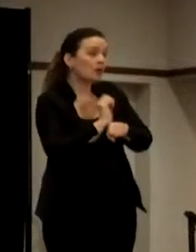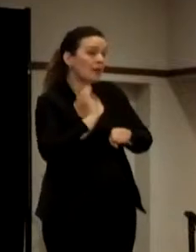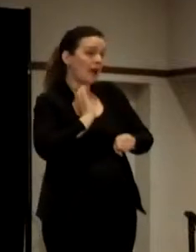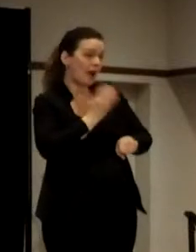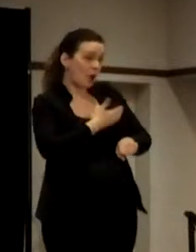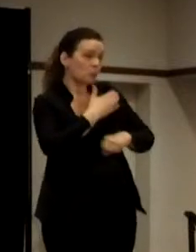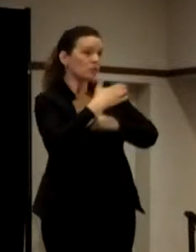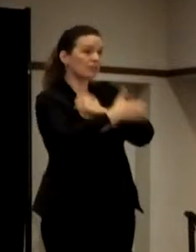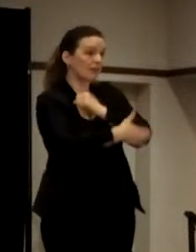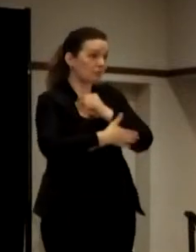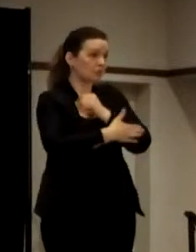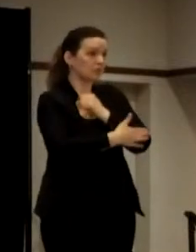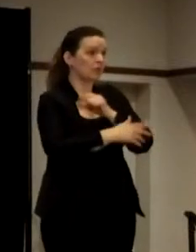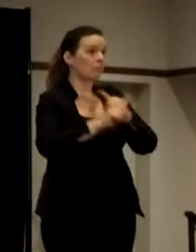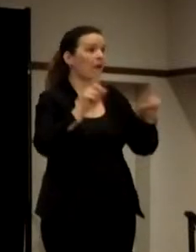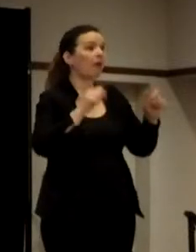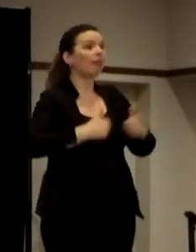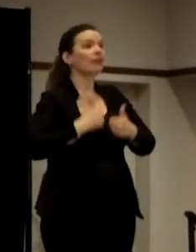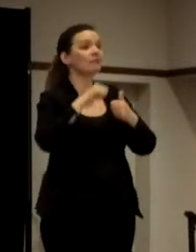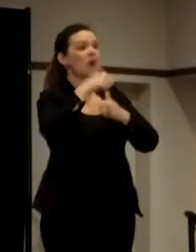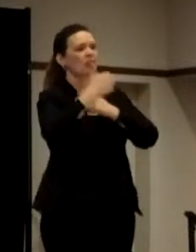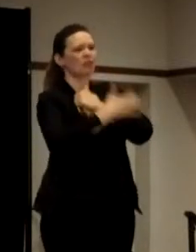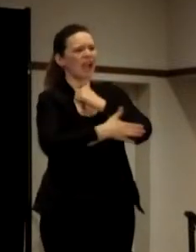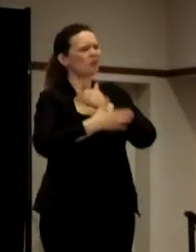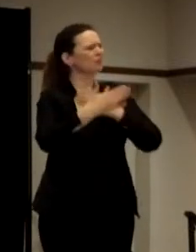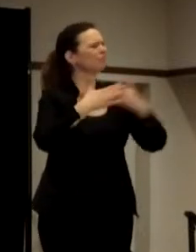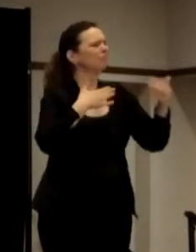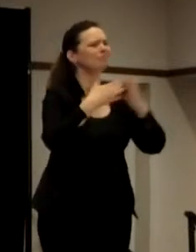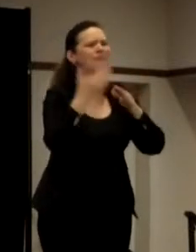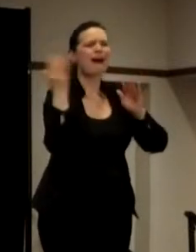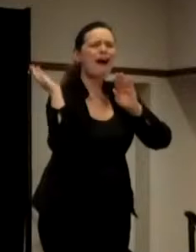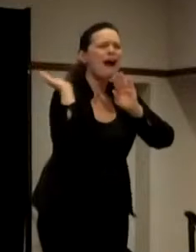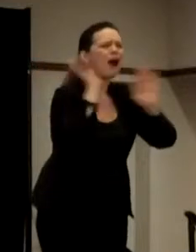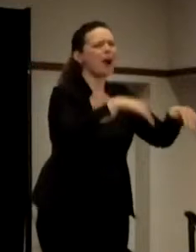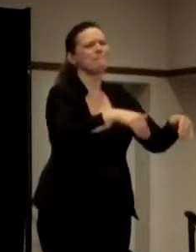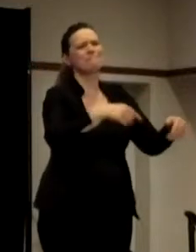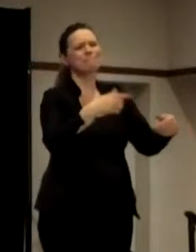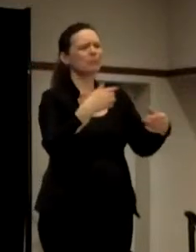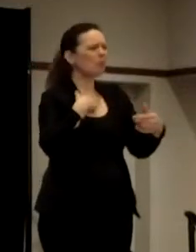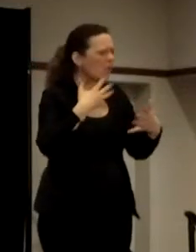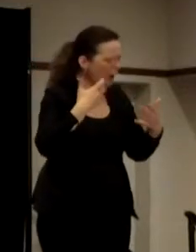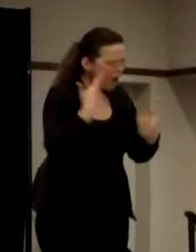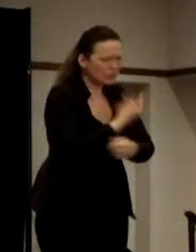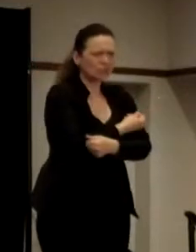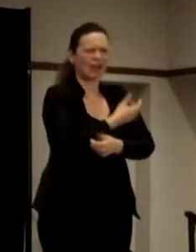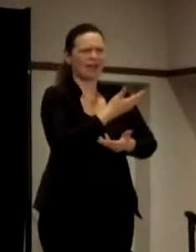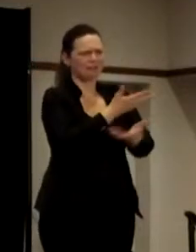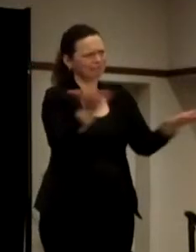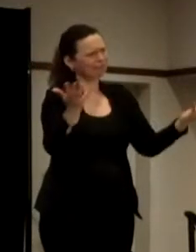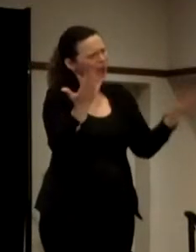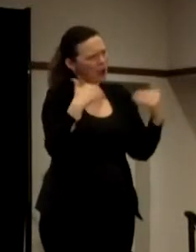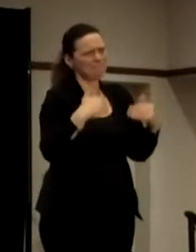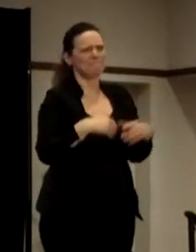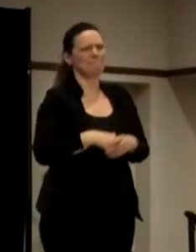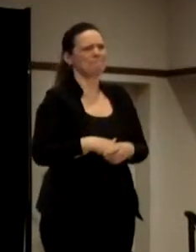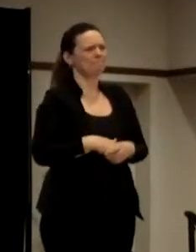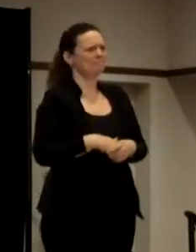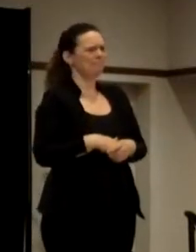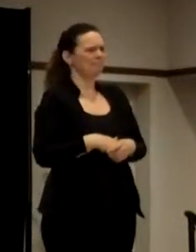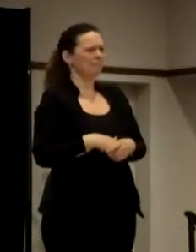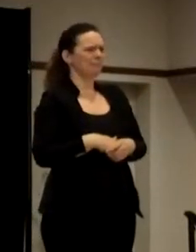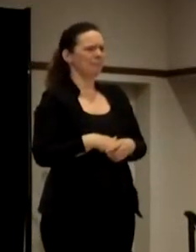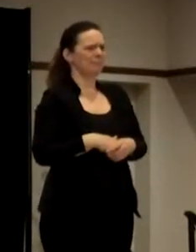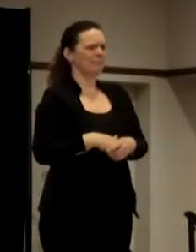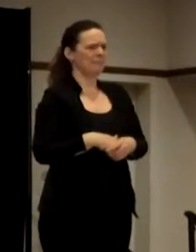there's a level of you know, teamwork that goes on. We've had county residents go get vaccinated in